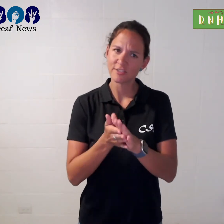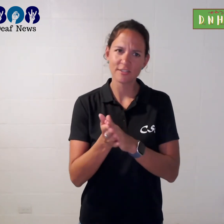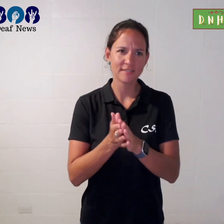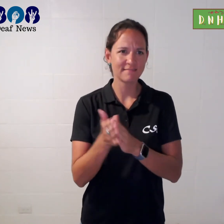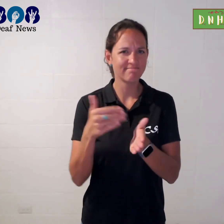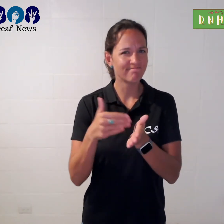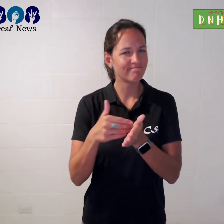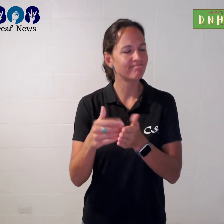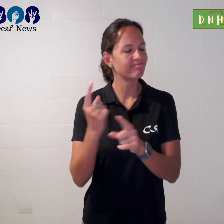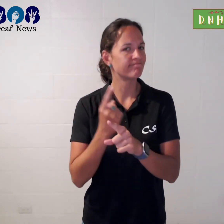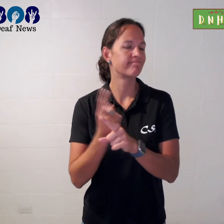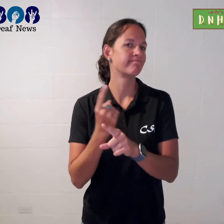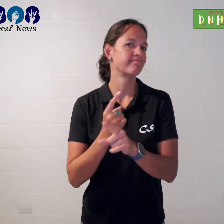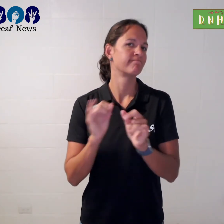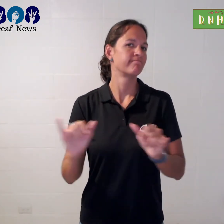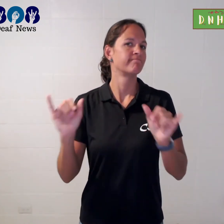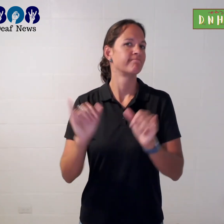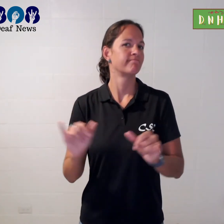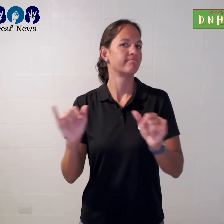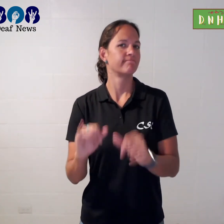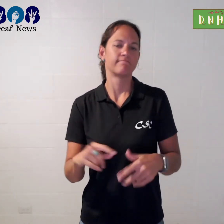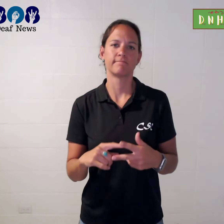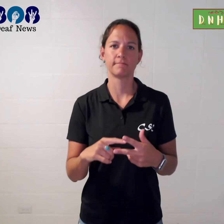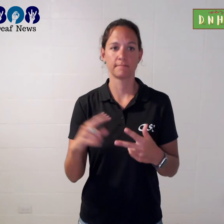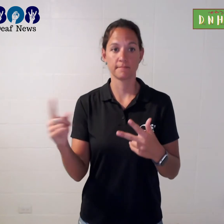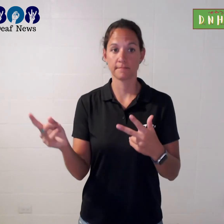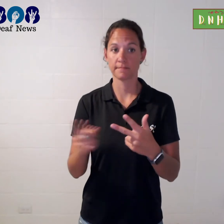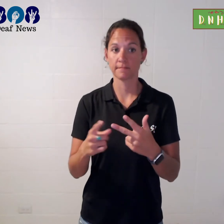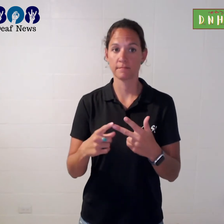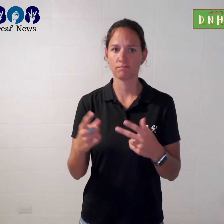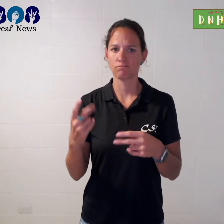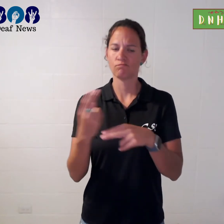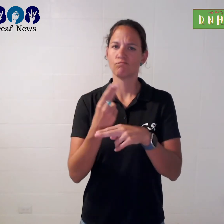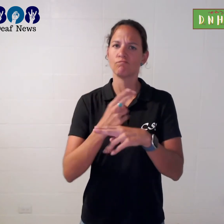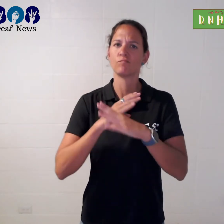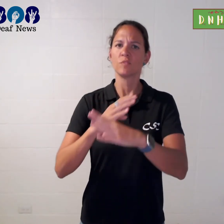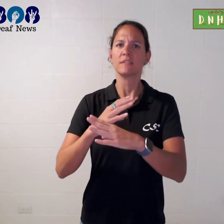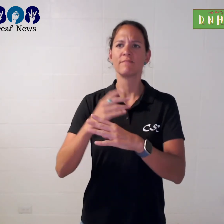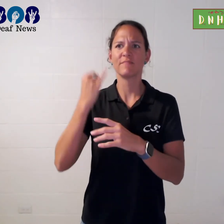been touching someone or something with monkeypox. Wash your hands